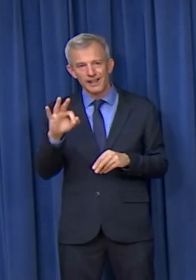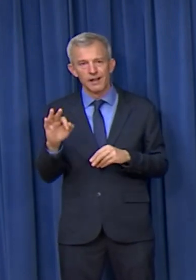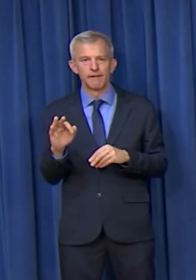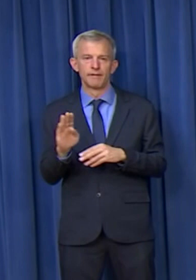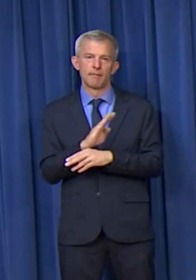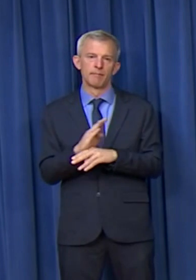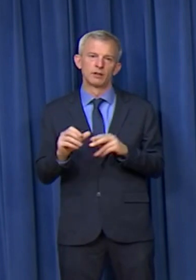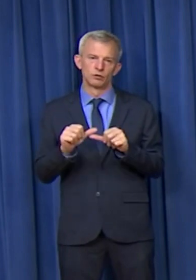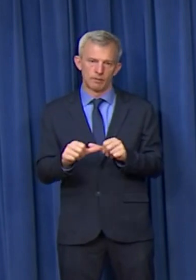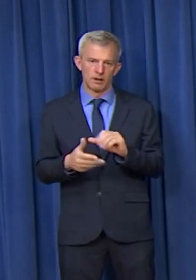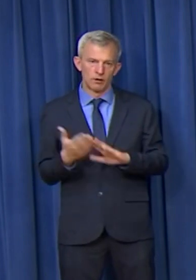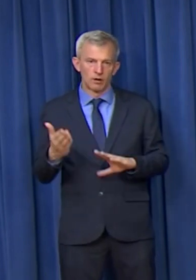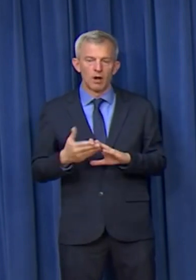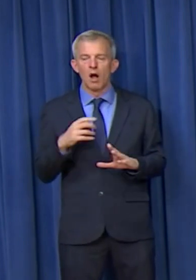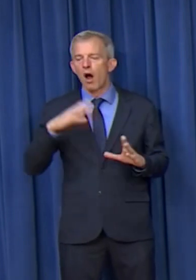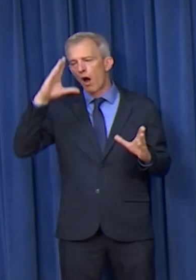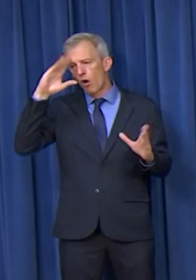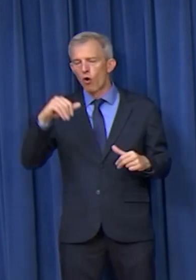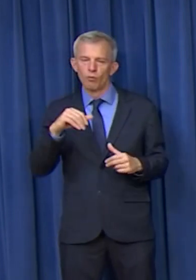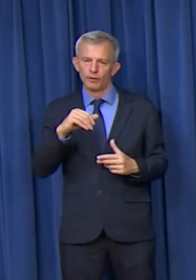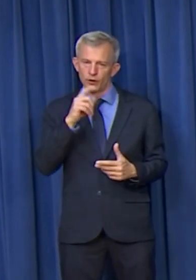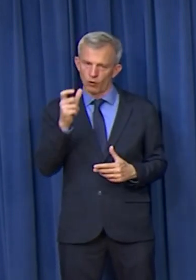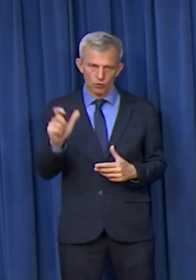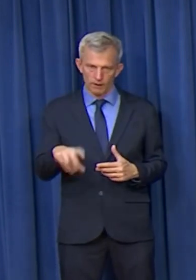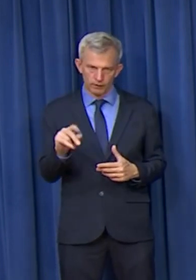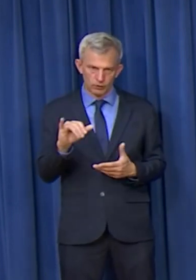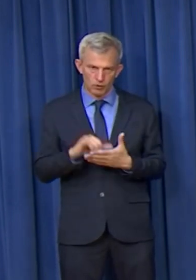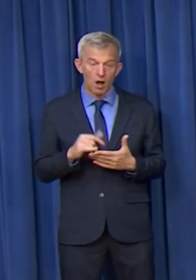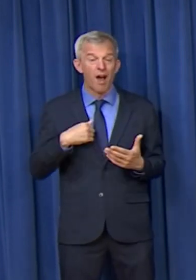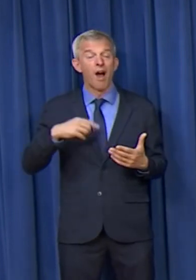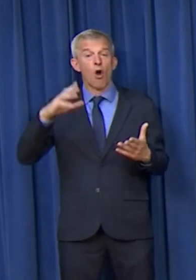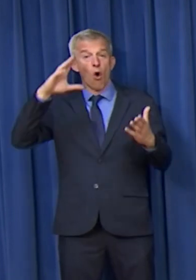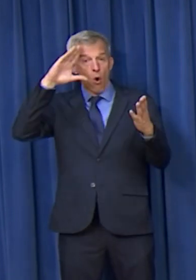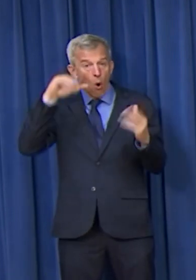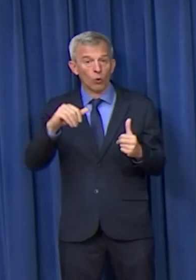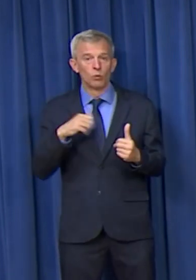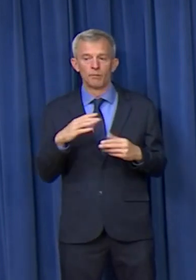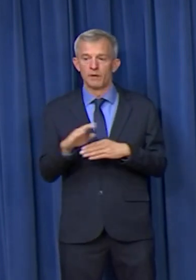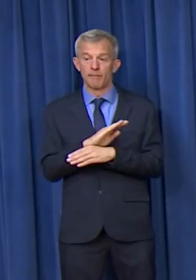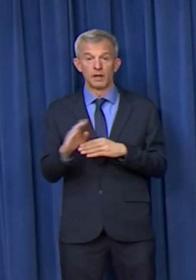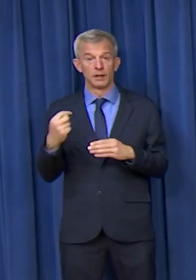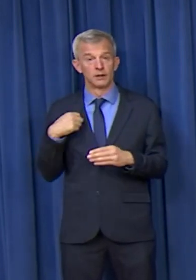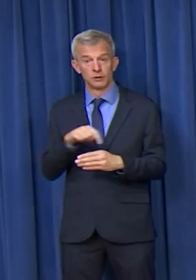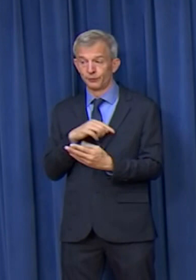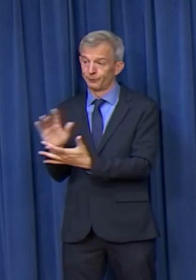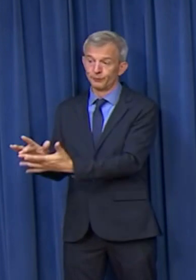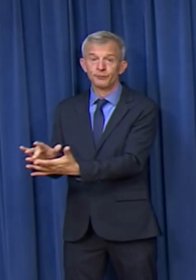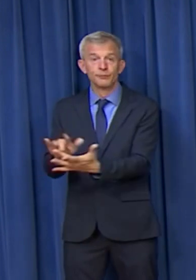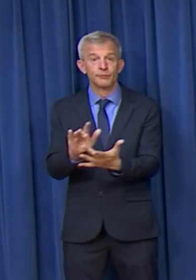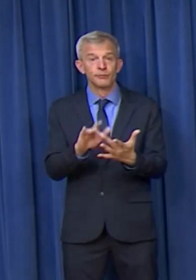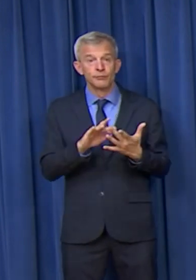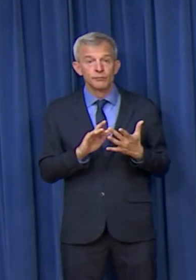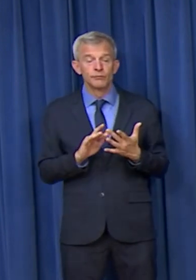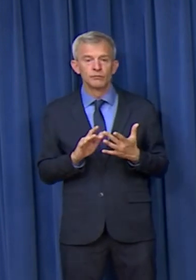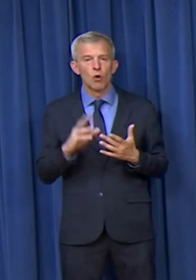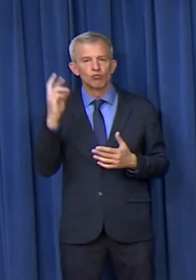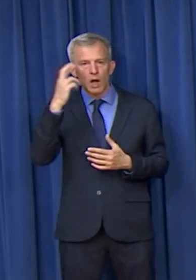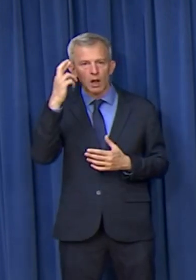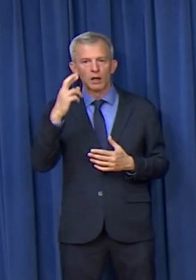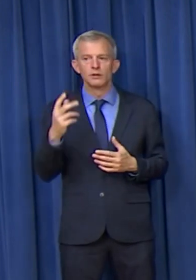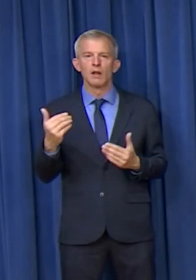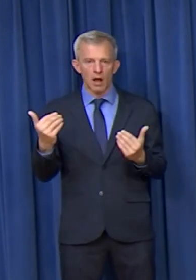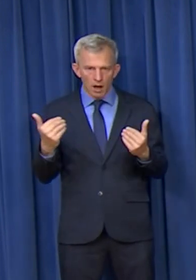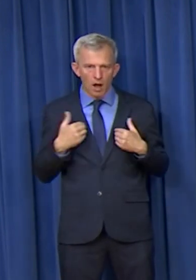doesn't come to that, because I hope that the businesses with whom we're in communication, the businesses throughout the city, realize that they